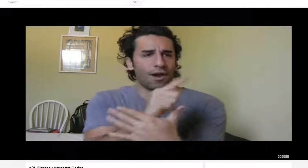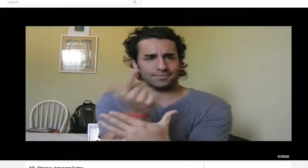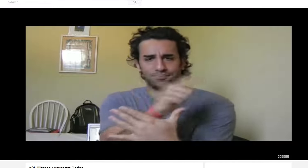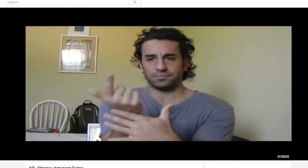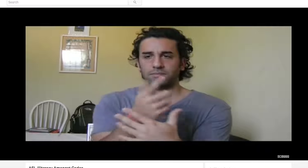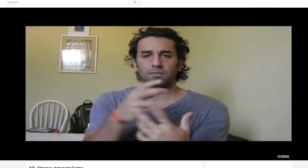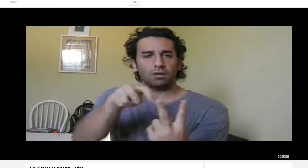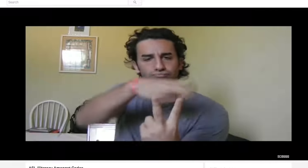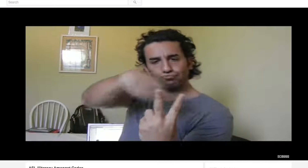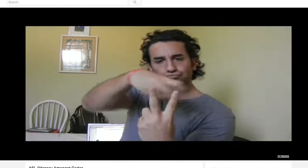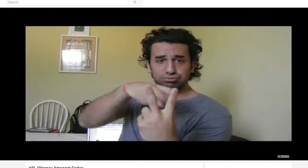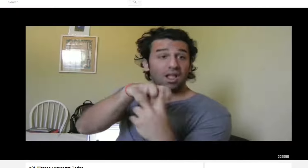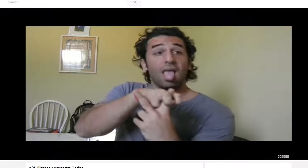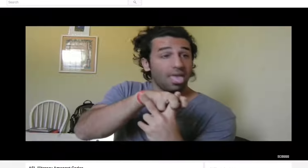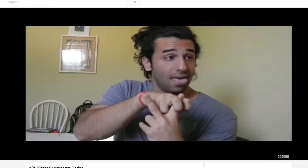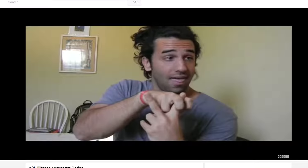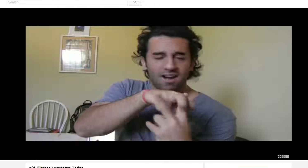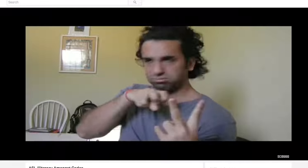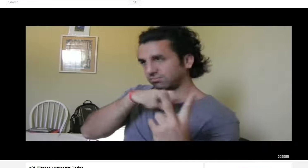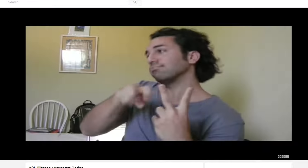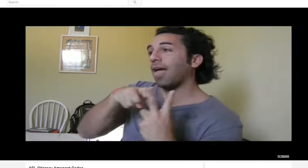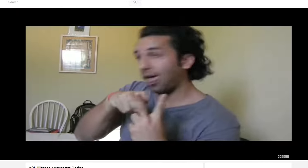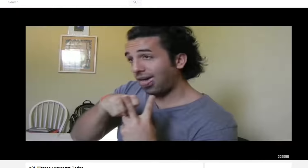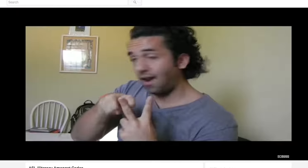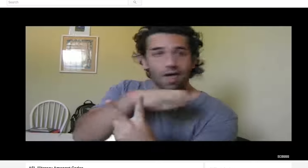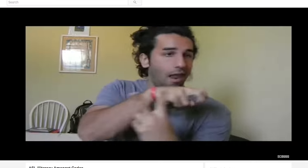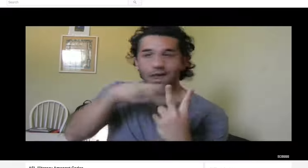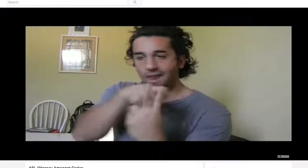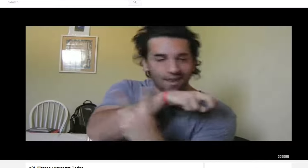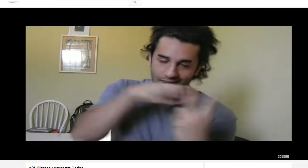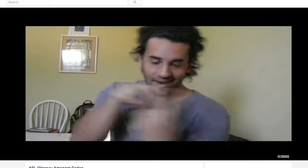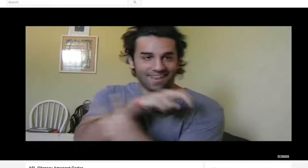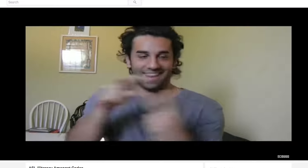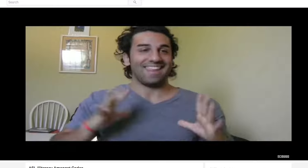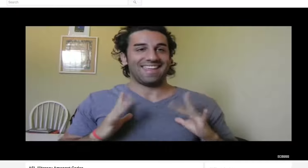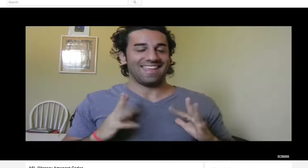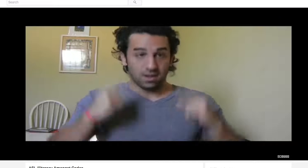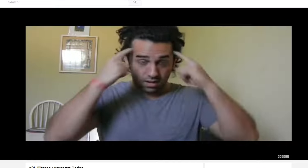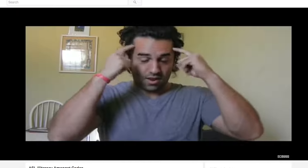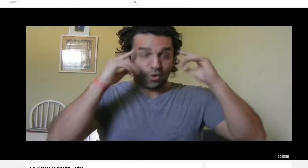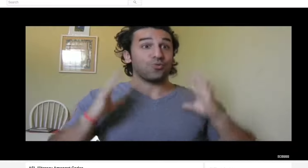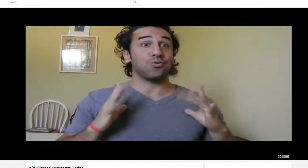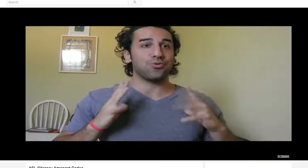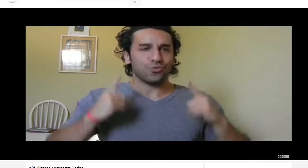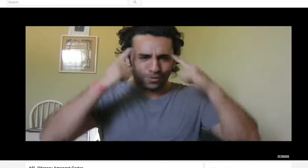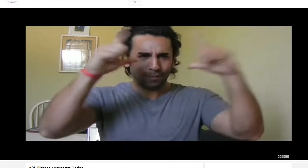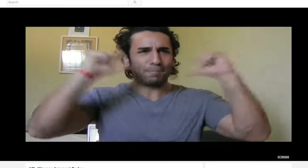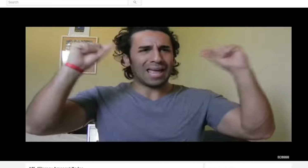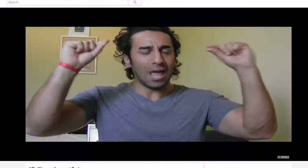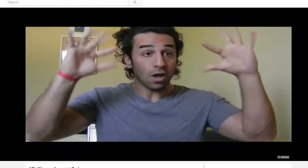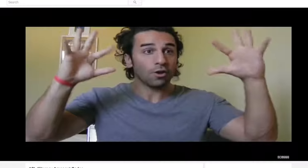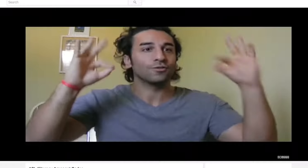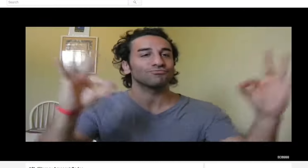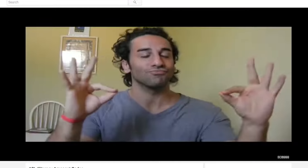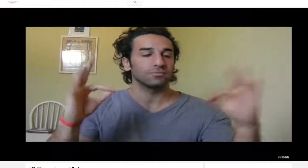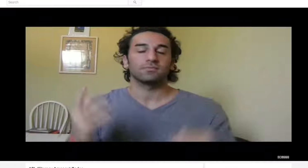well, and they are easily able to switch between two languages because they are bilingual. Their minds take it all